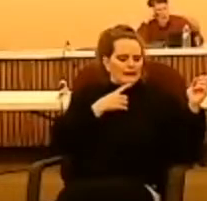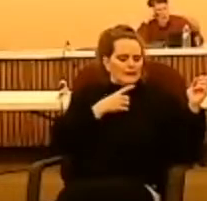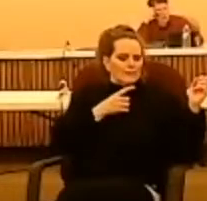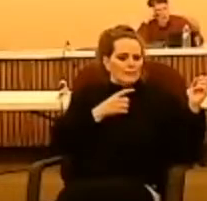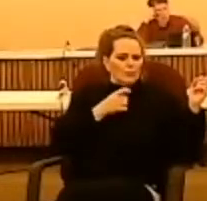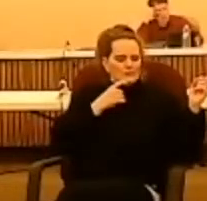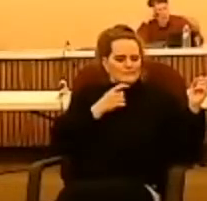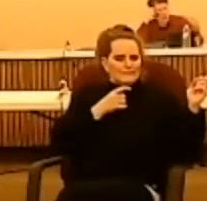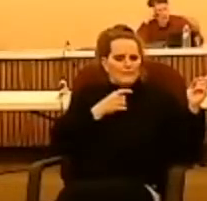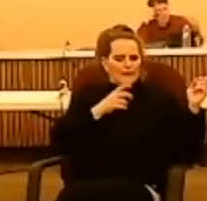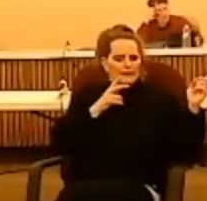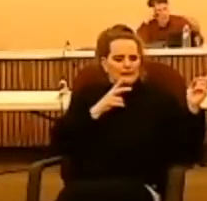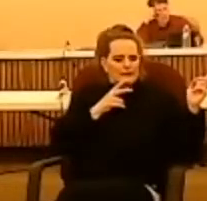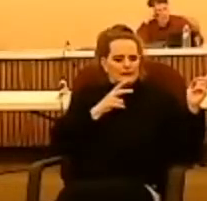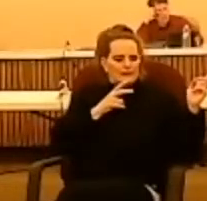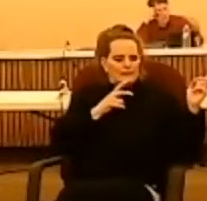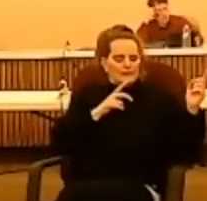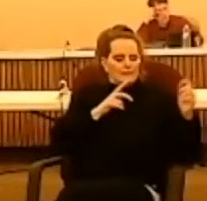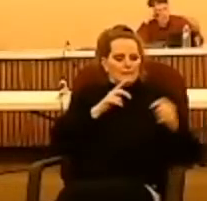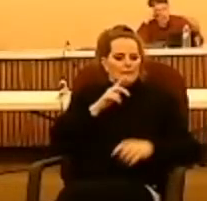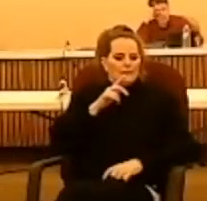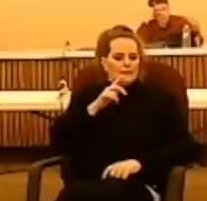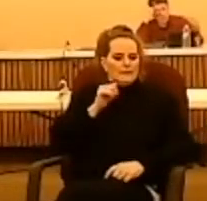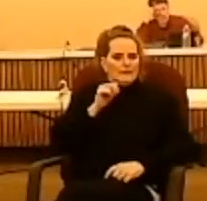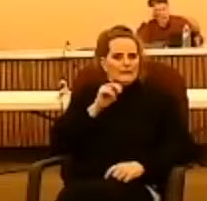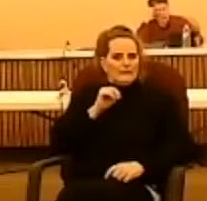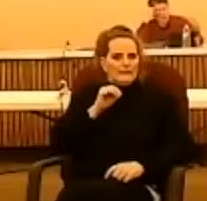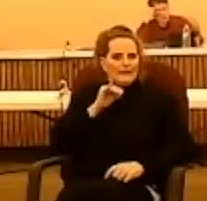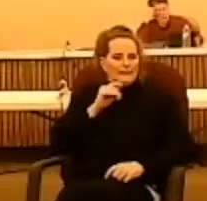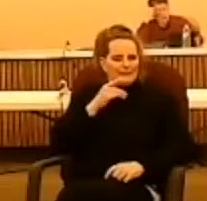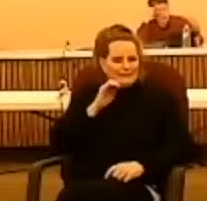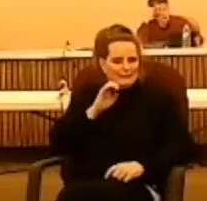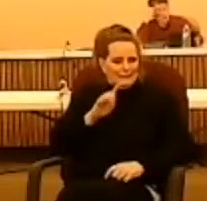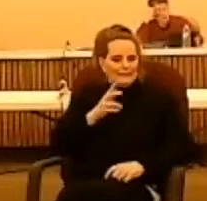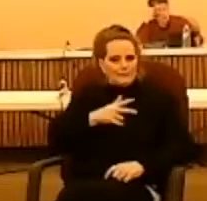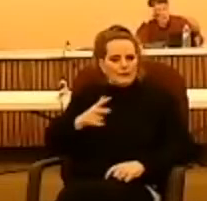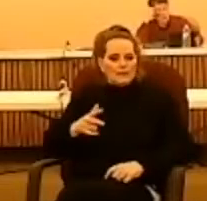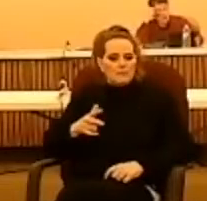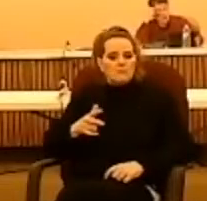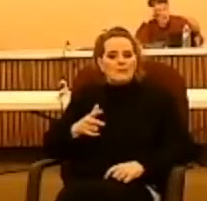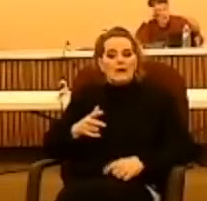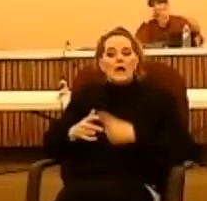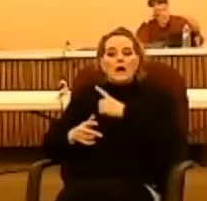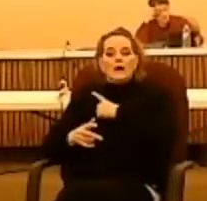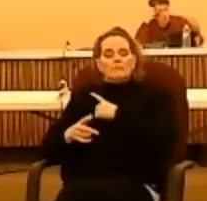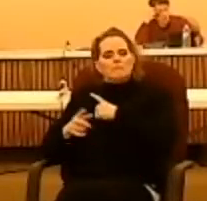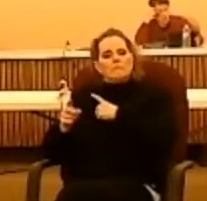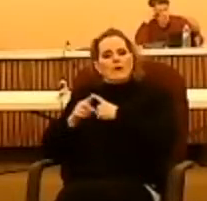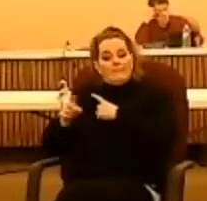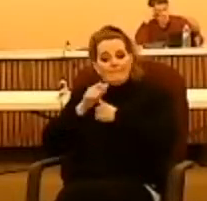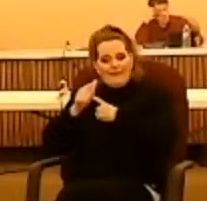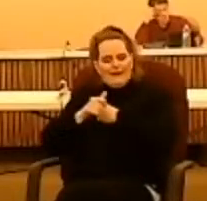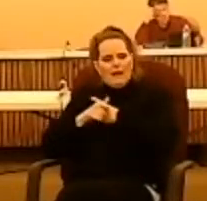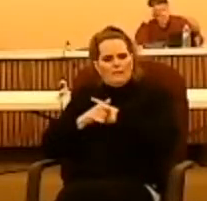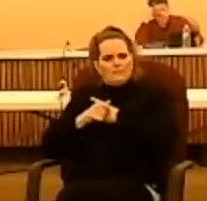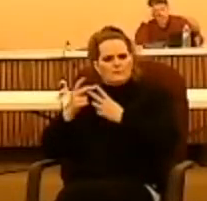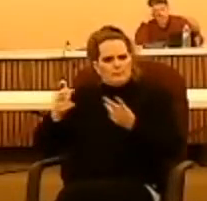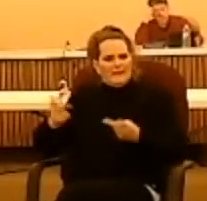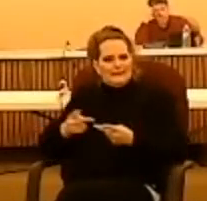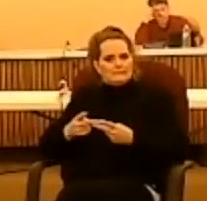I didn't see any land bank parking, no. They do have space to do that around their clubhouse.